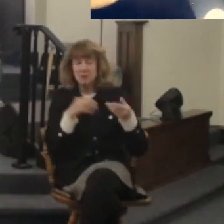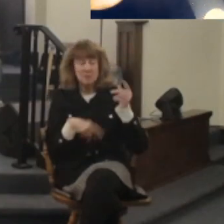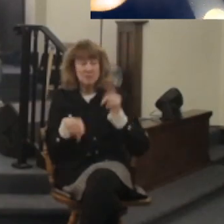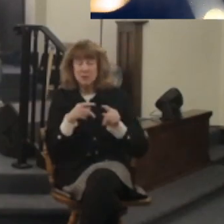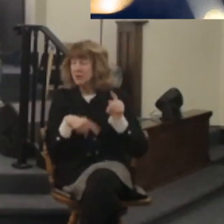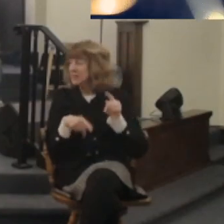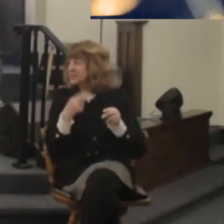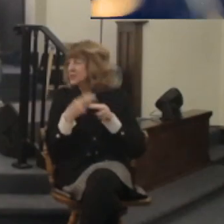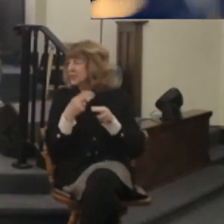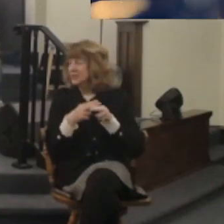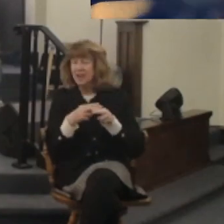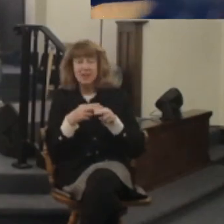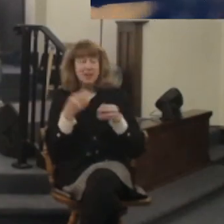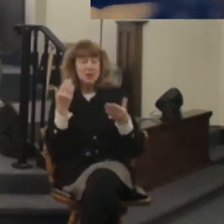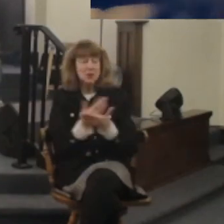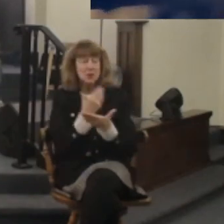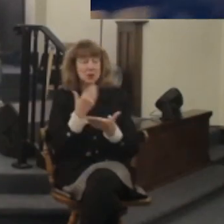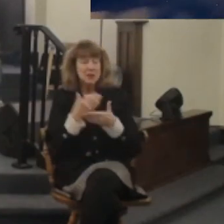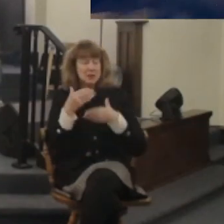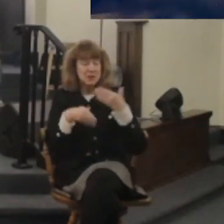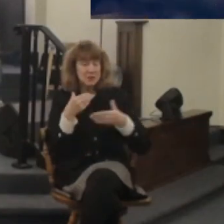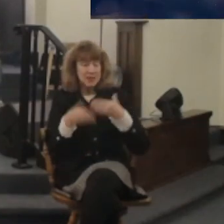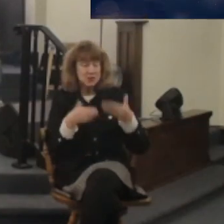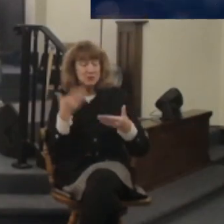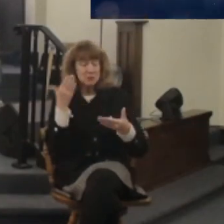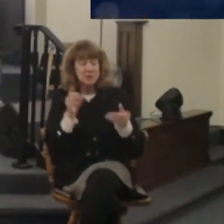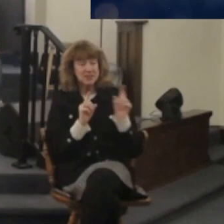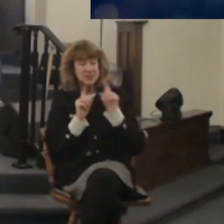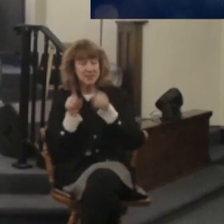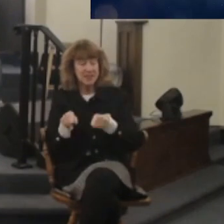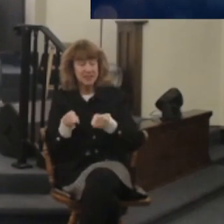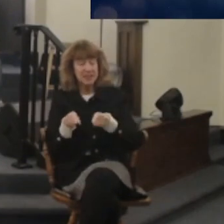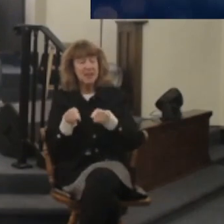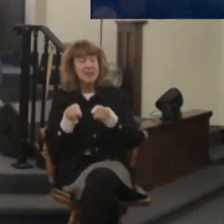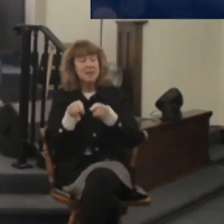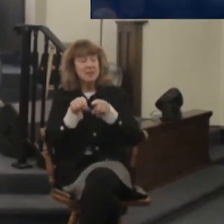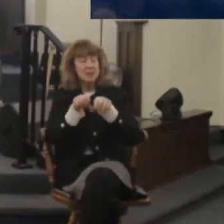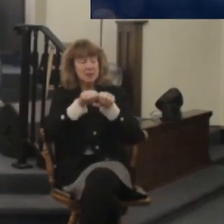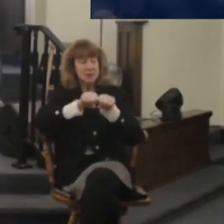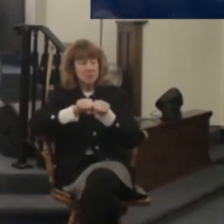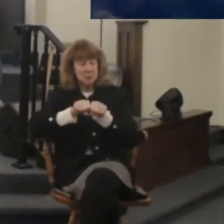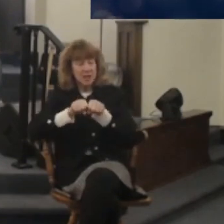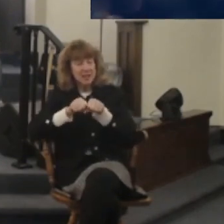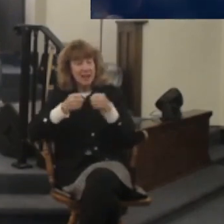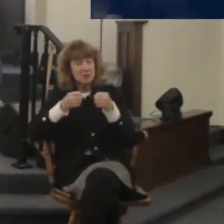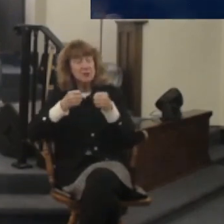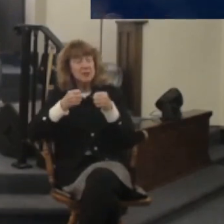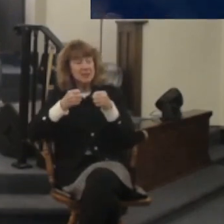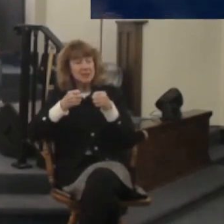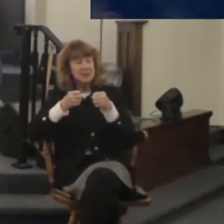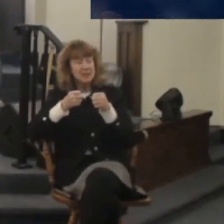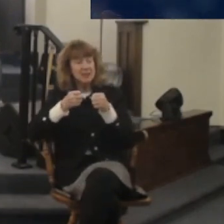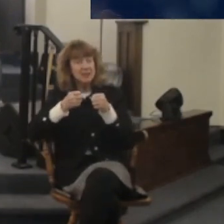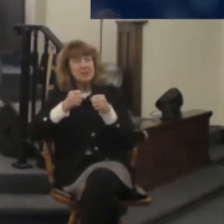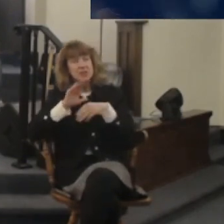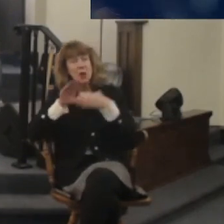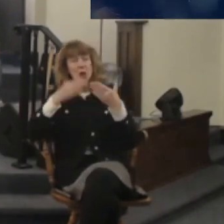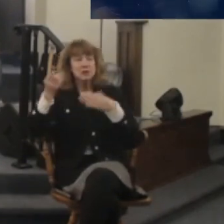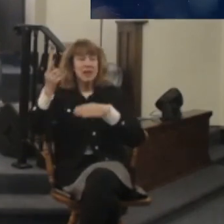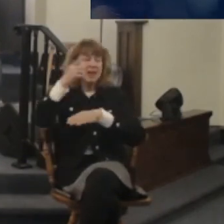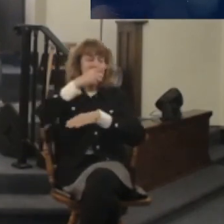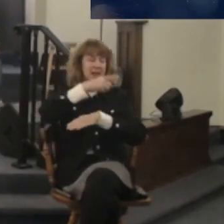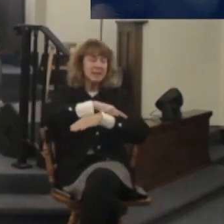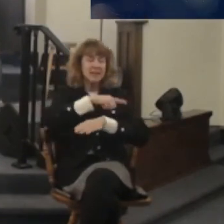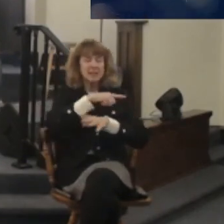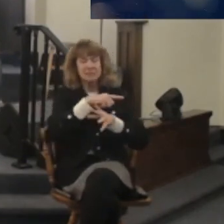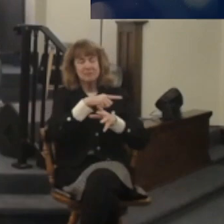New Generation, they are going to be attending the breakout, which is kind of like an all-day workshop,